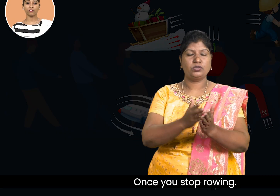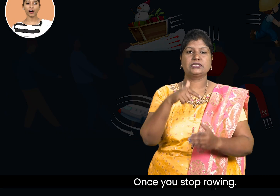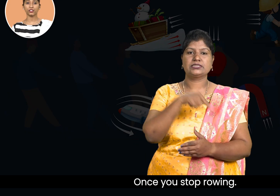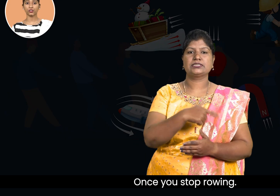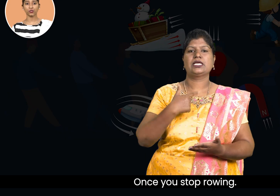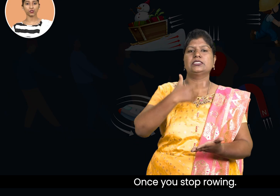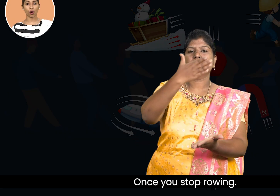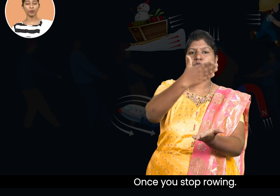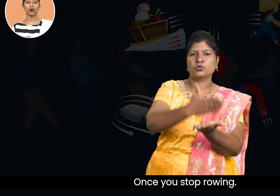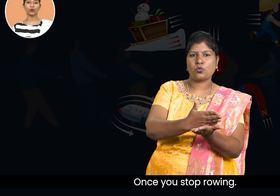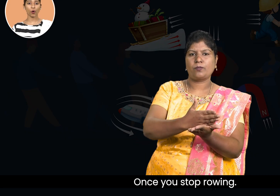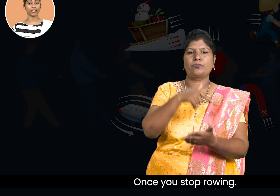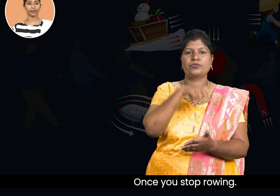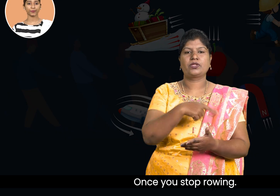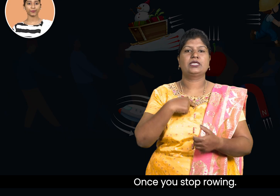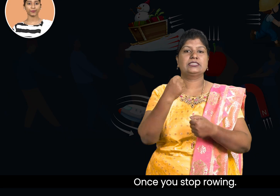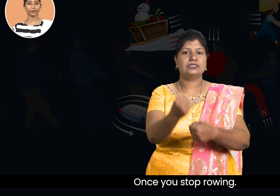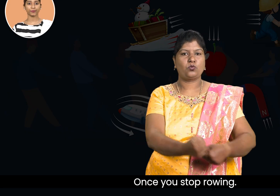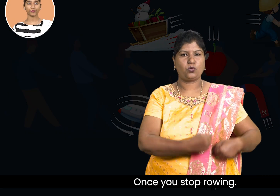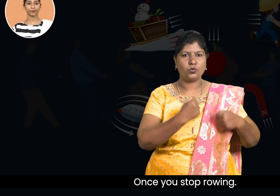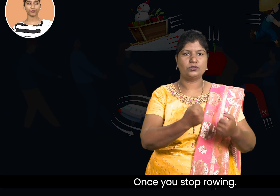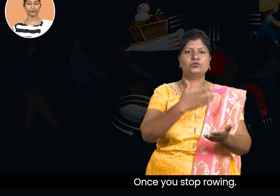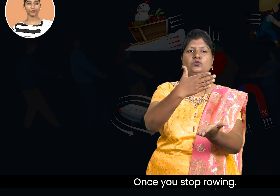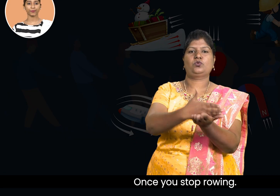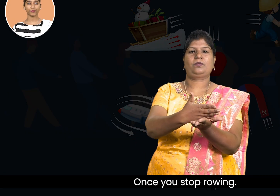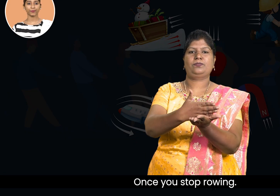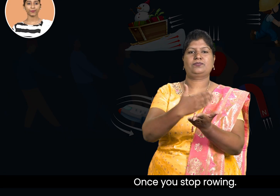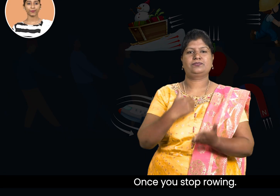stop once you stop rowing.